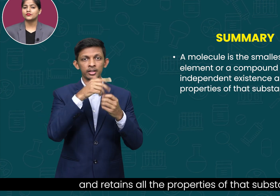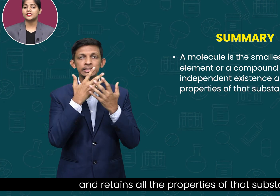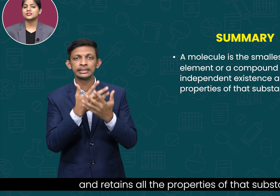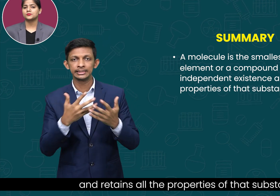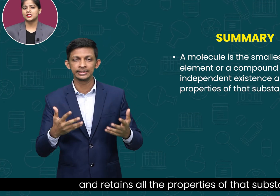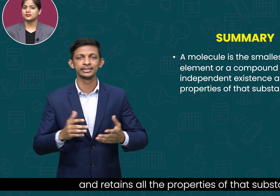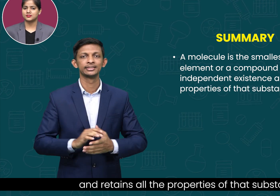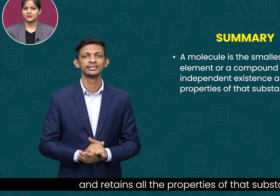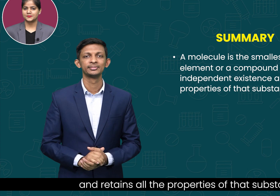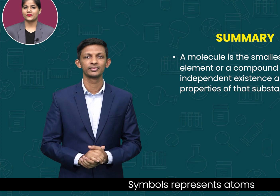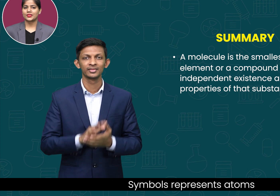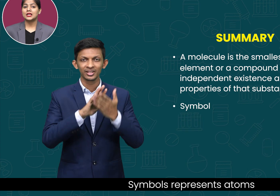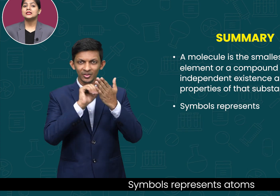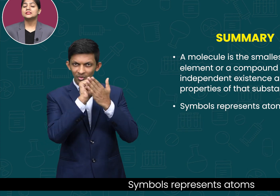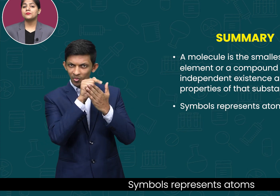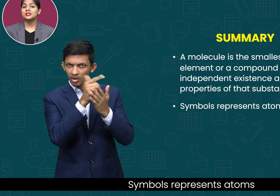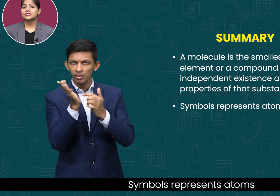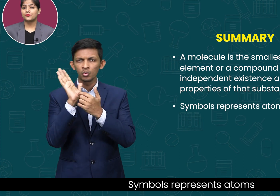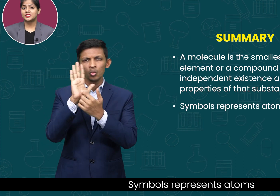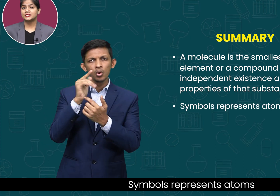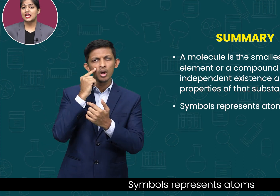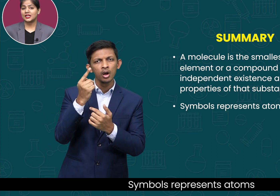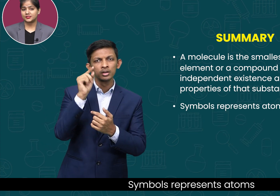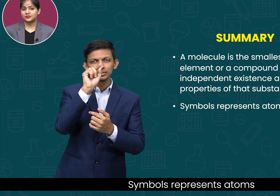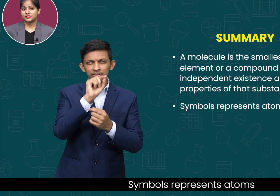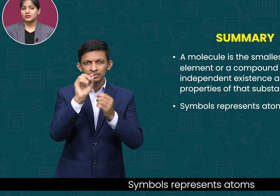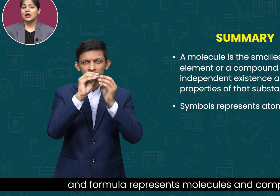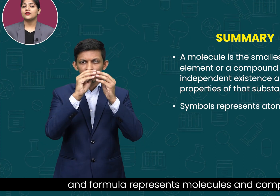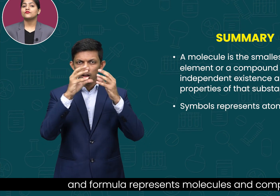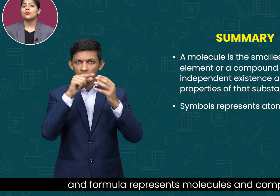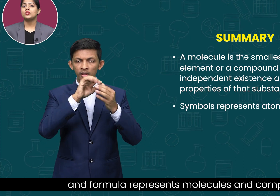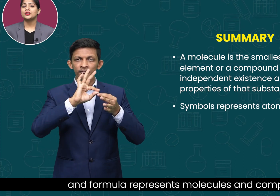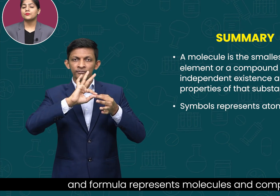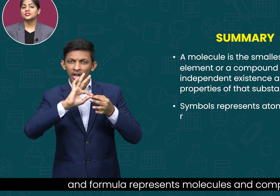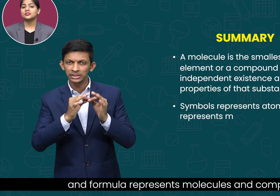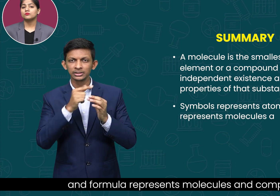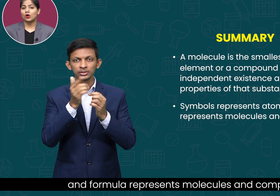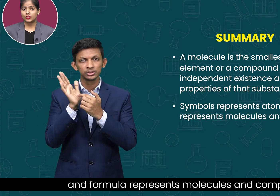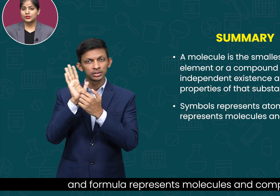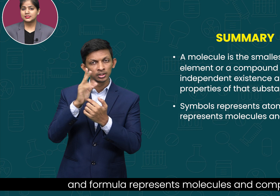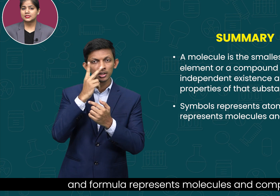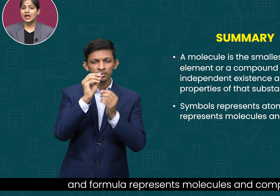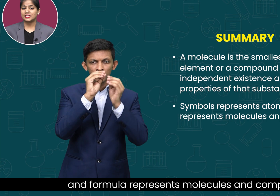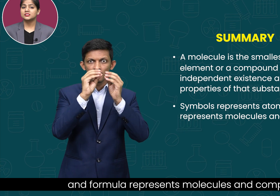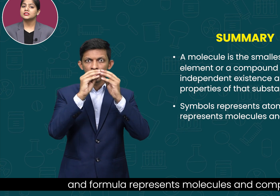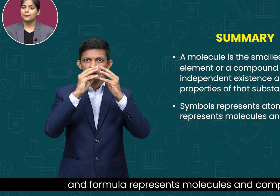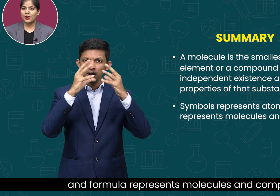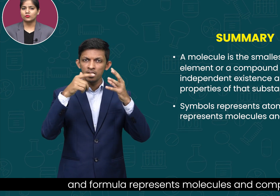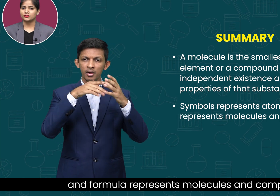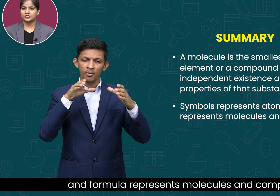properties of that substance. Symbols represent atoms and formula represent molecules